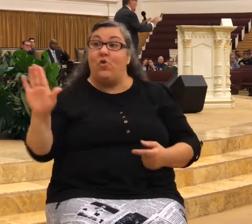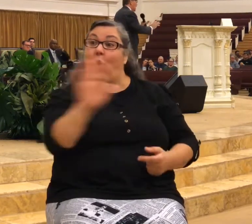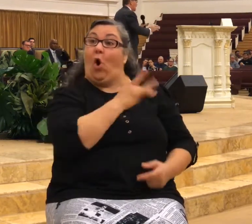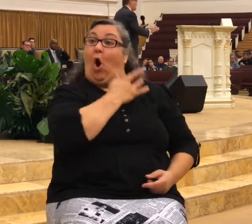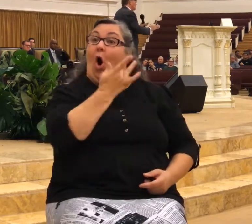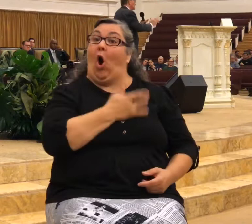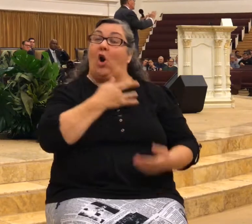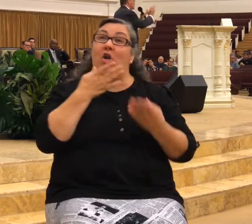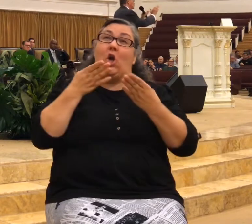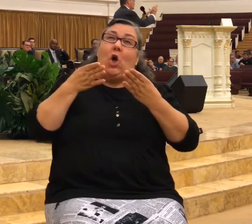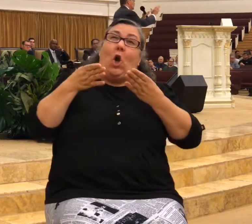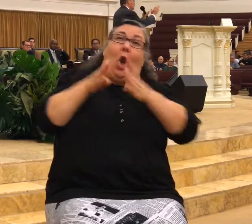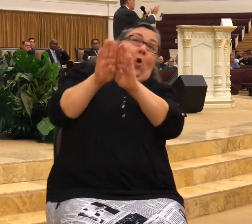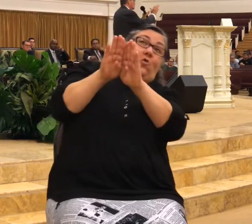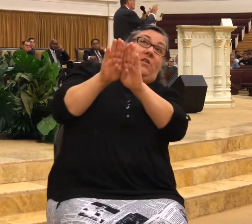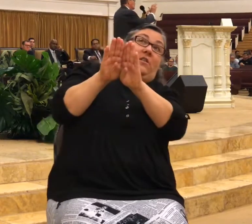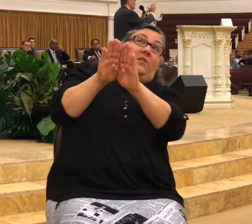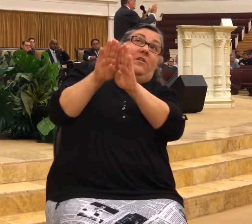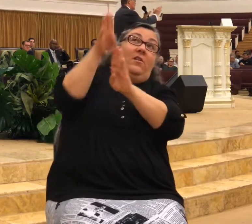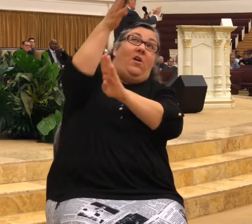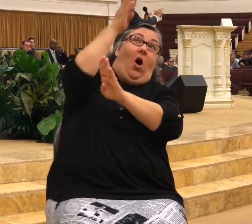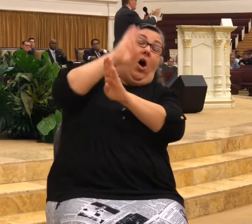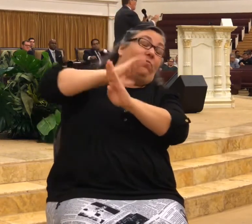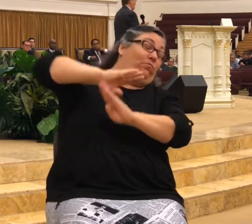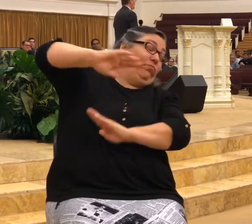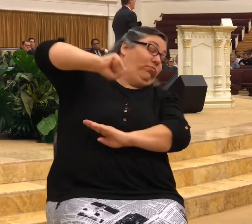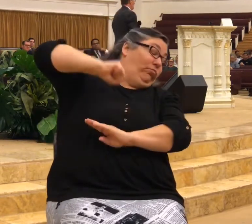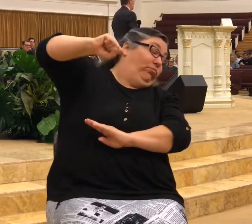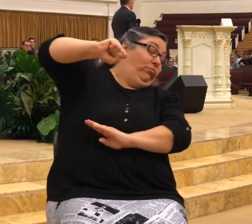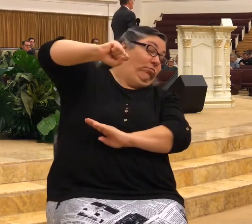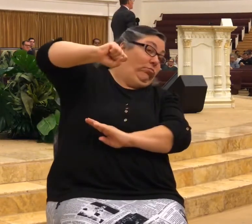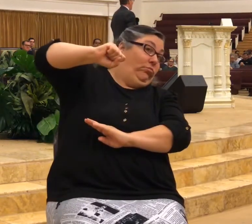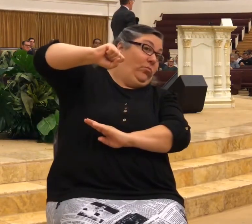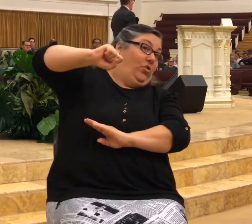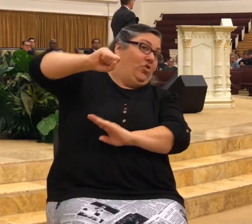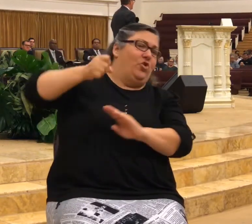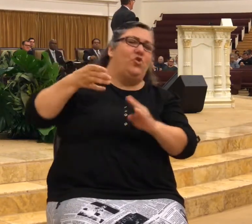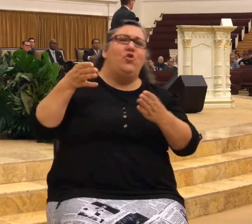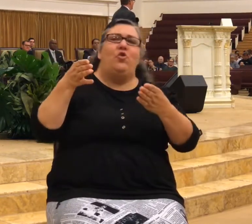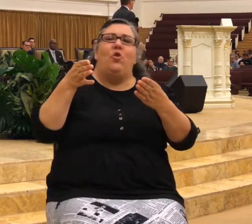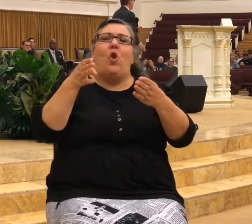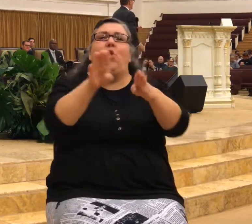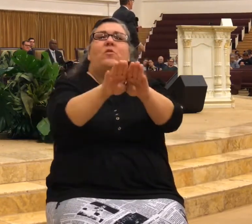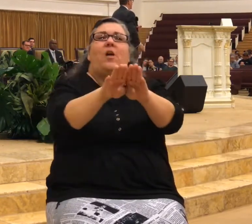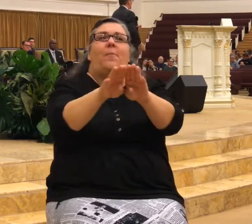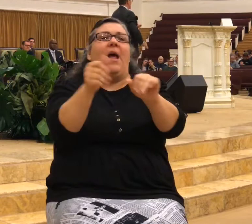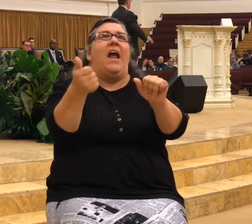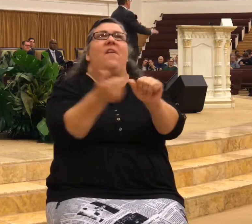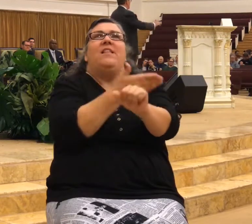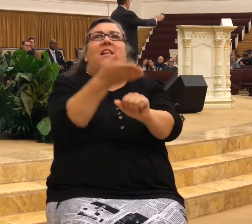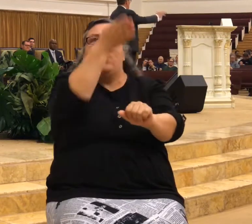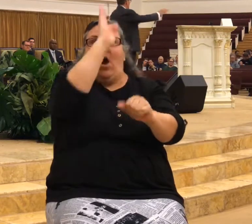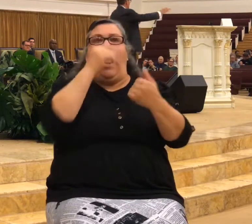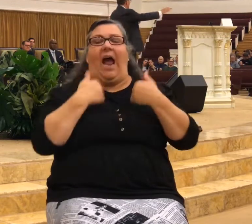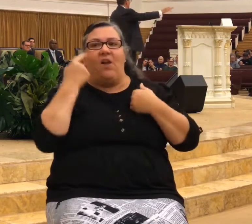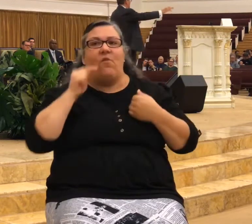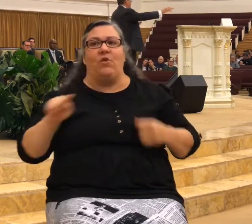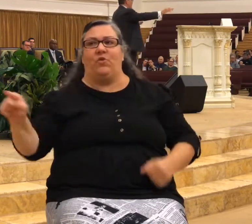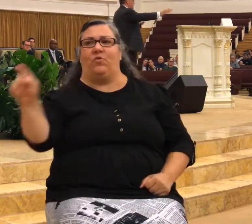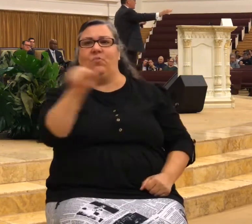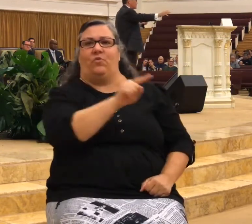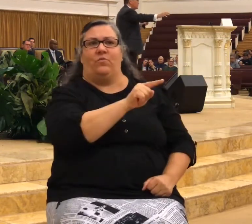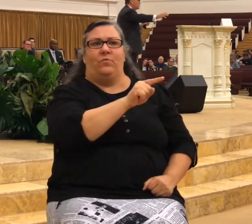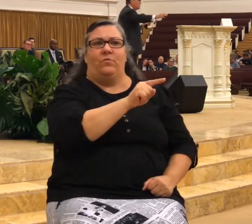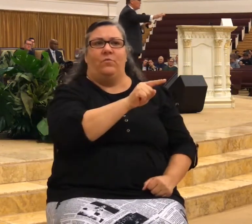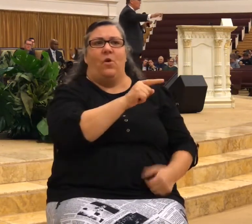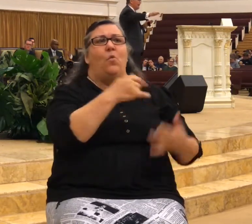to God, you close your life off from all that God has for you. Would you reach over to someone